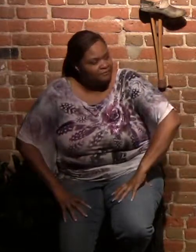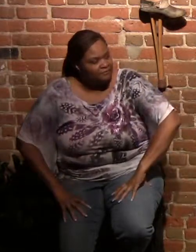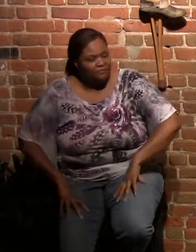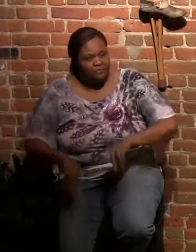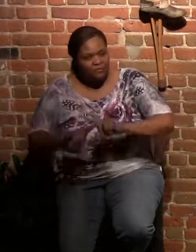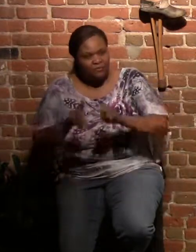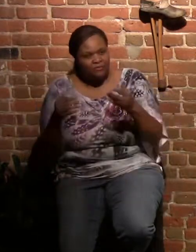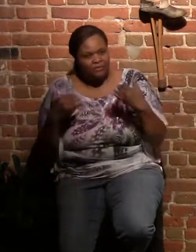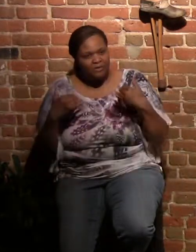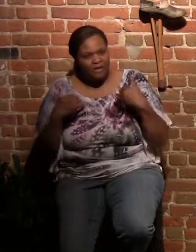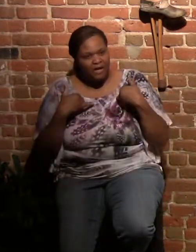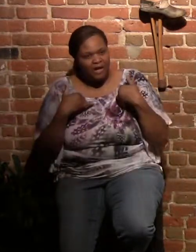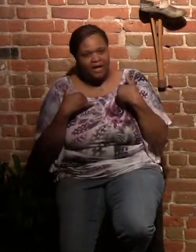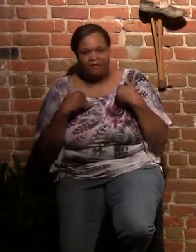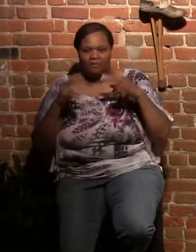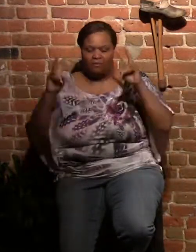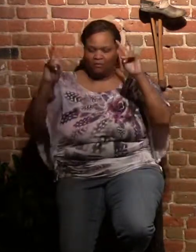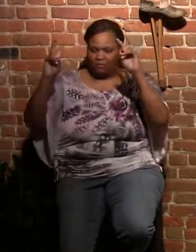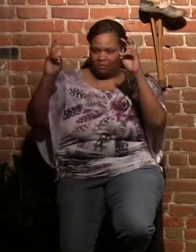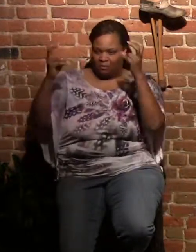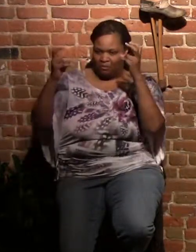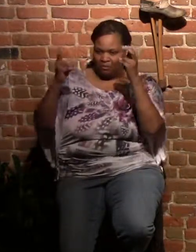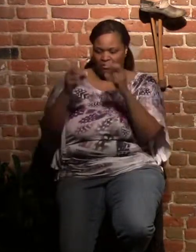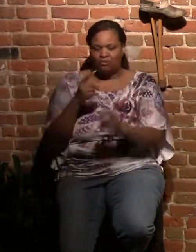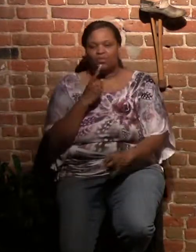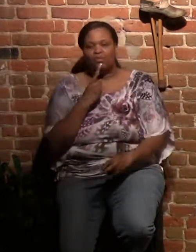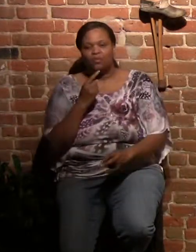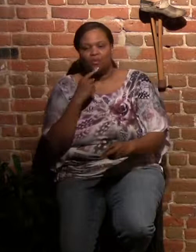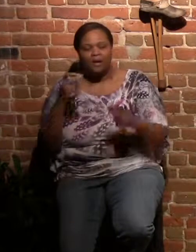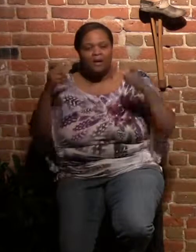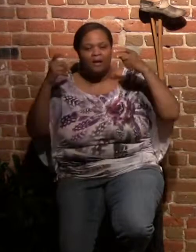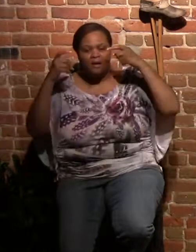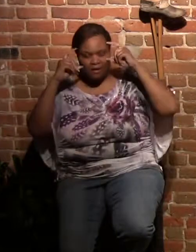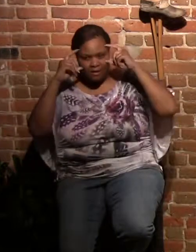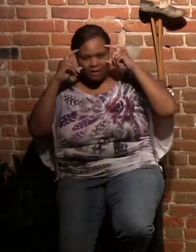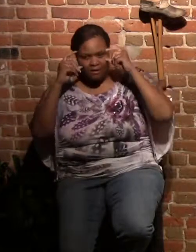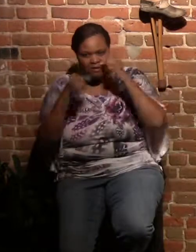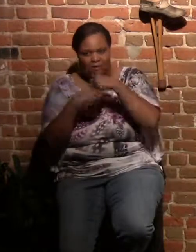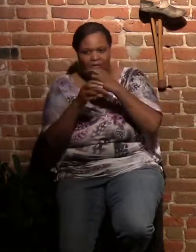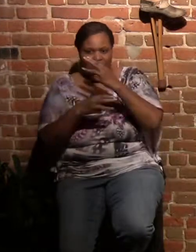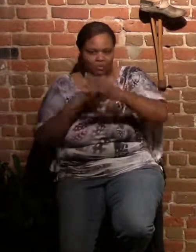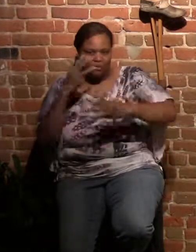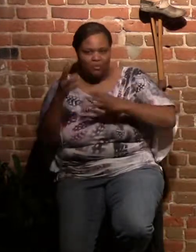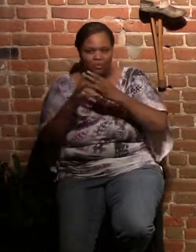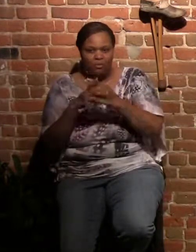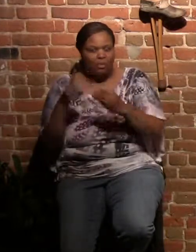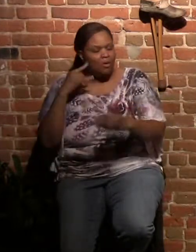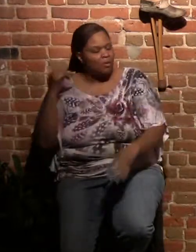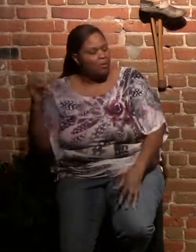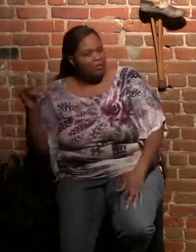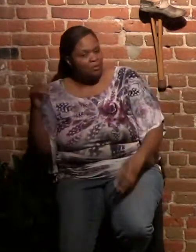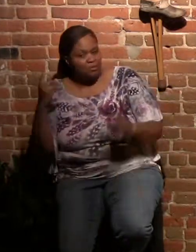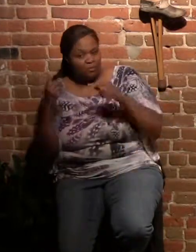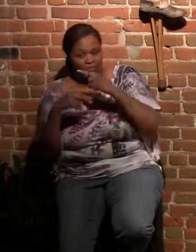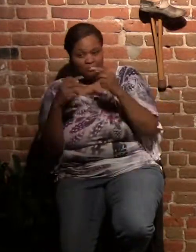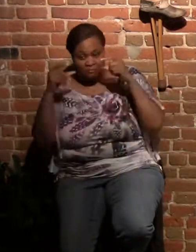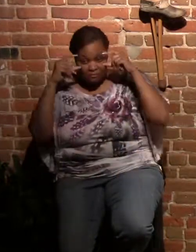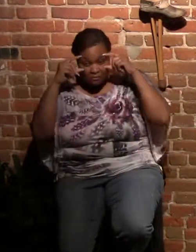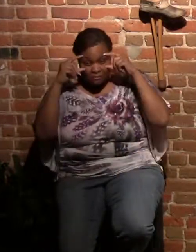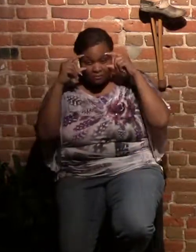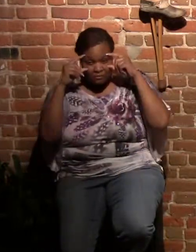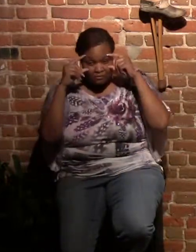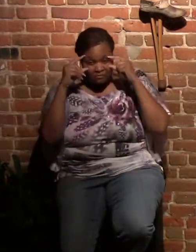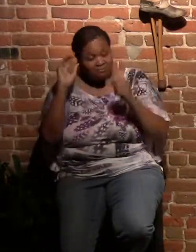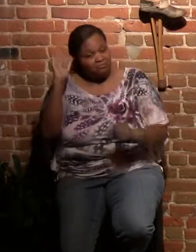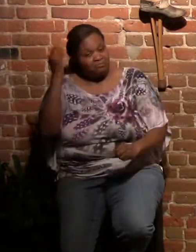But we have these iconic red sunglasses that make the world golden when you look through them. And it